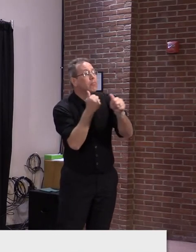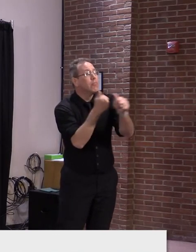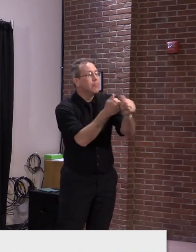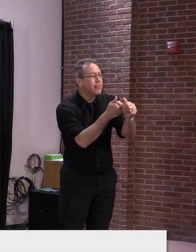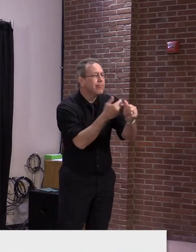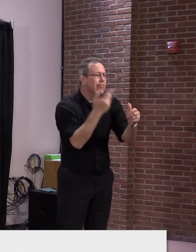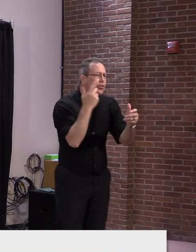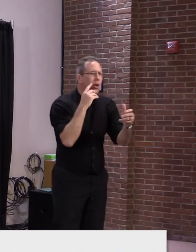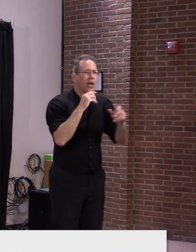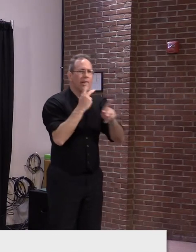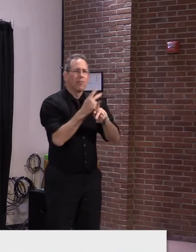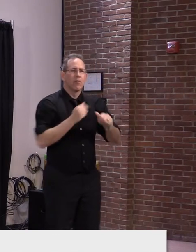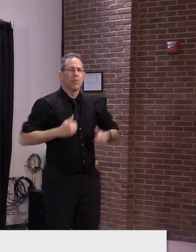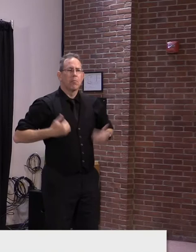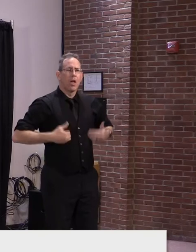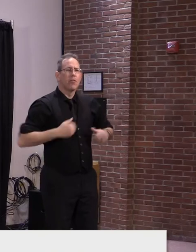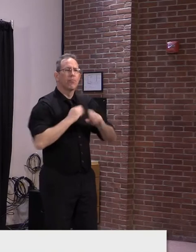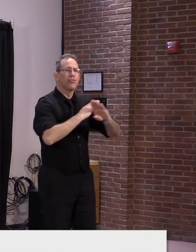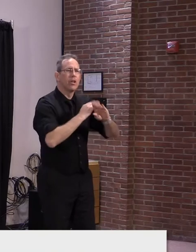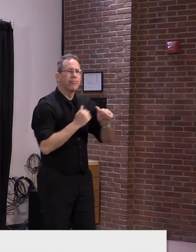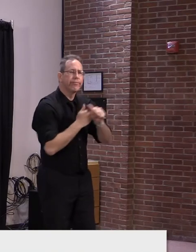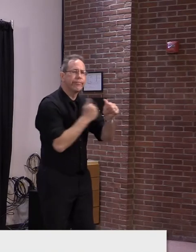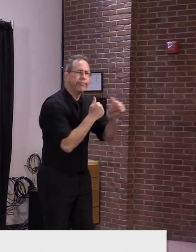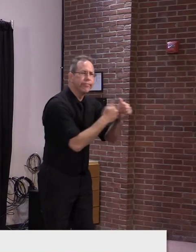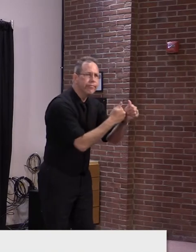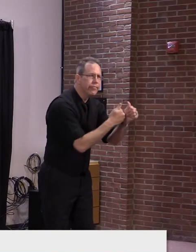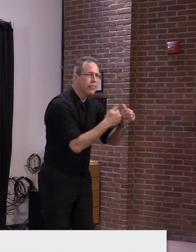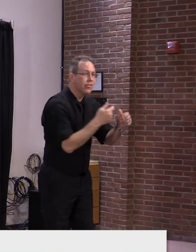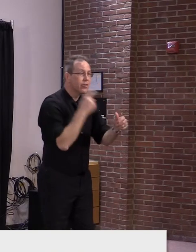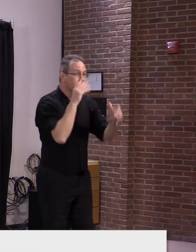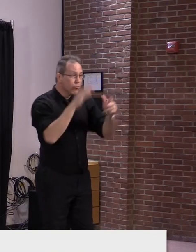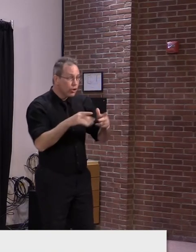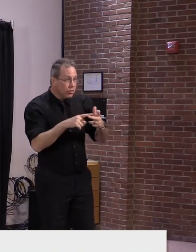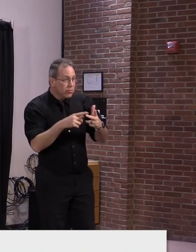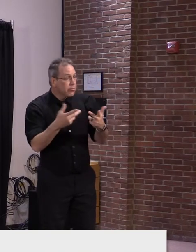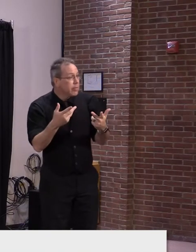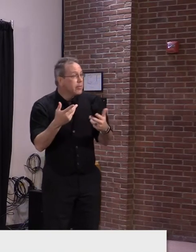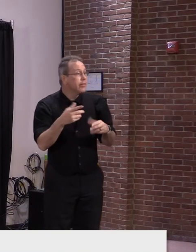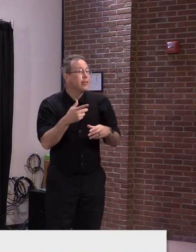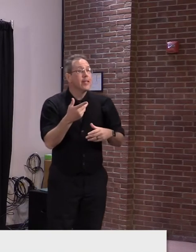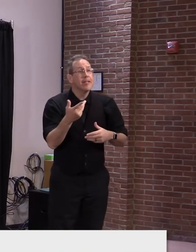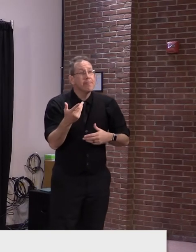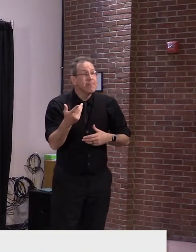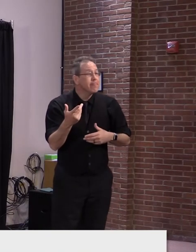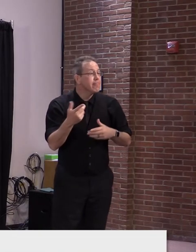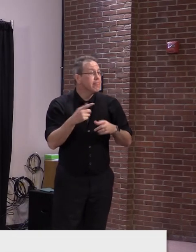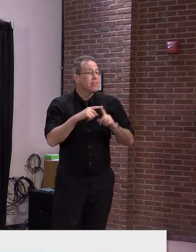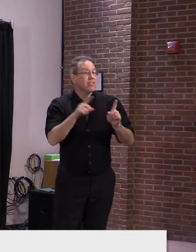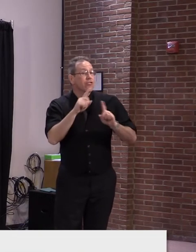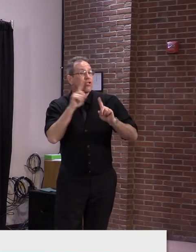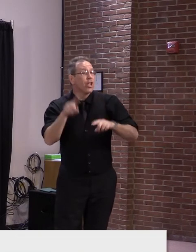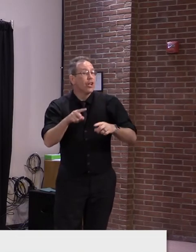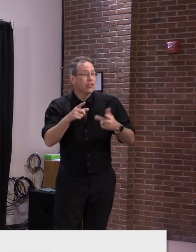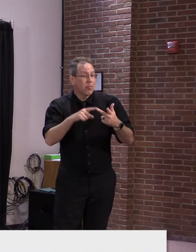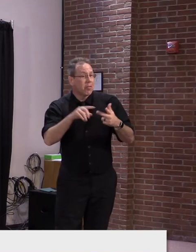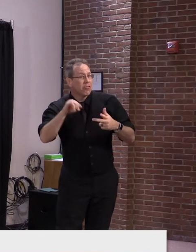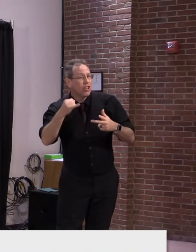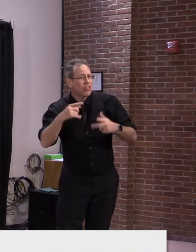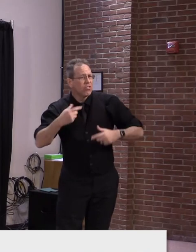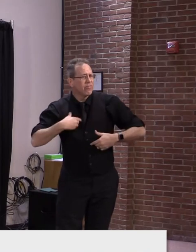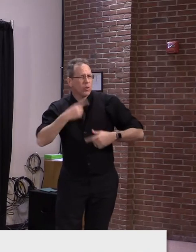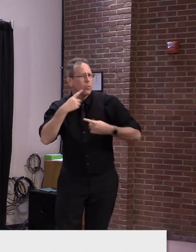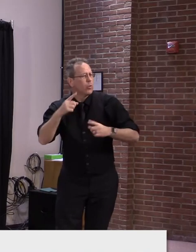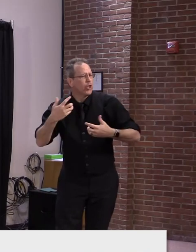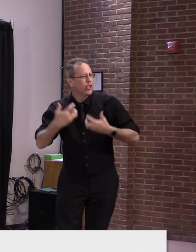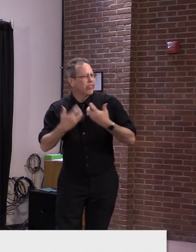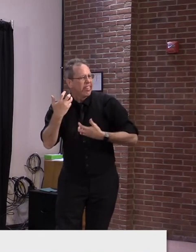they wanted to. So he could theoretically have a different vaccine substituted. But I,